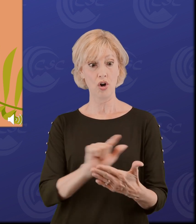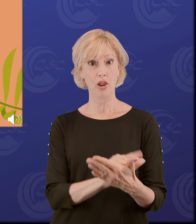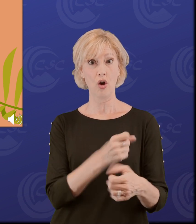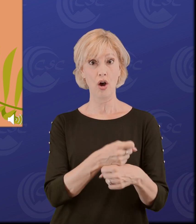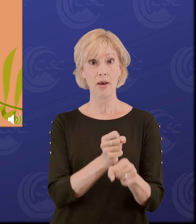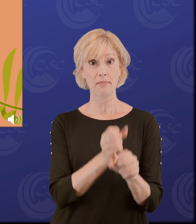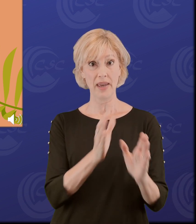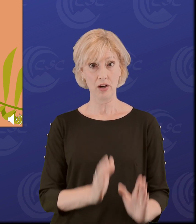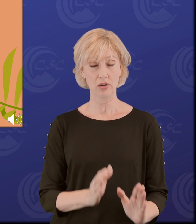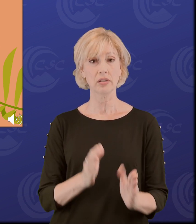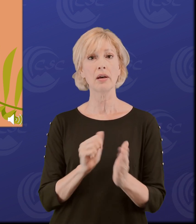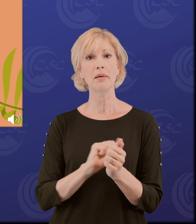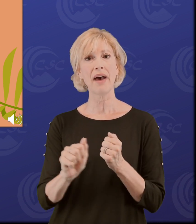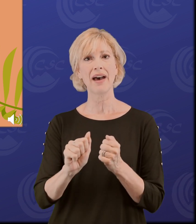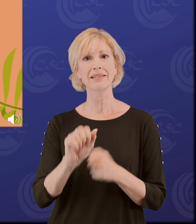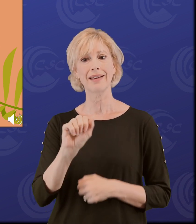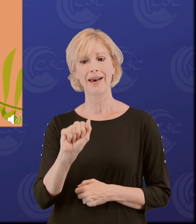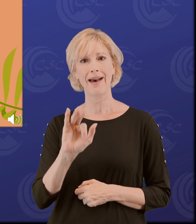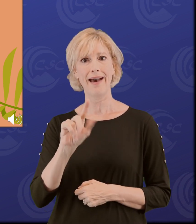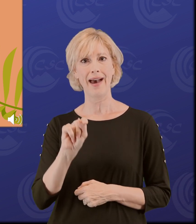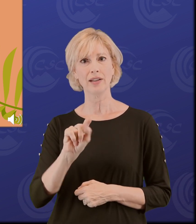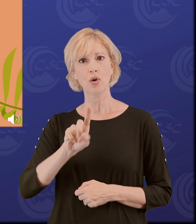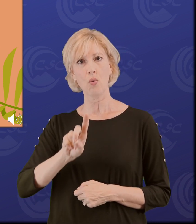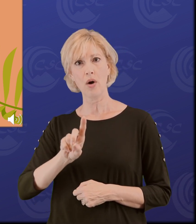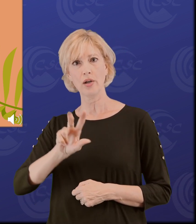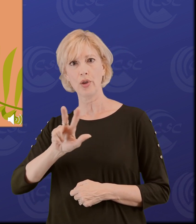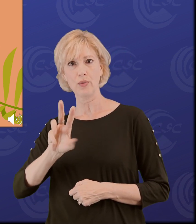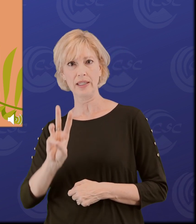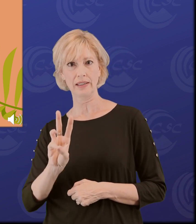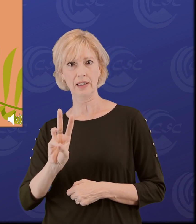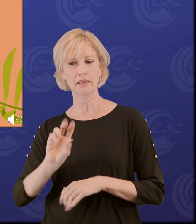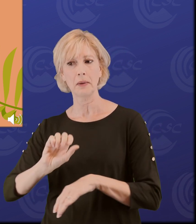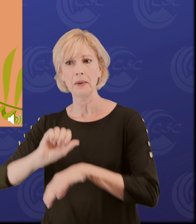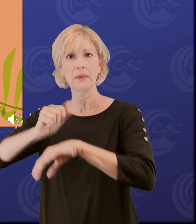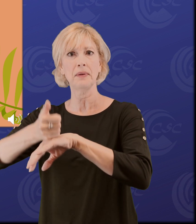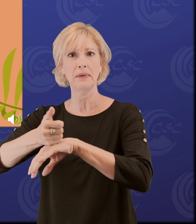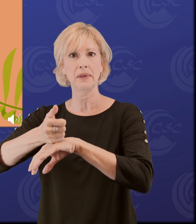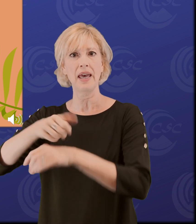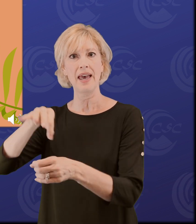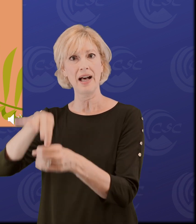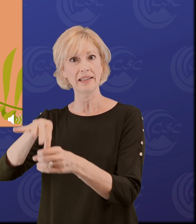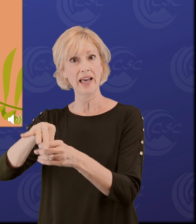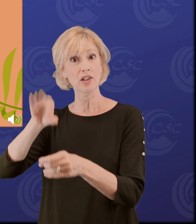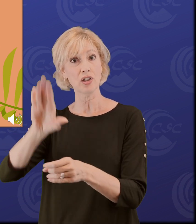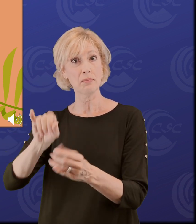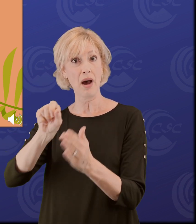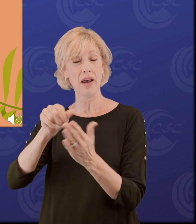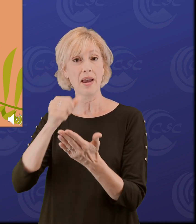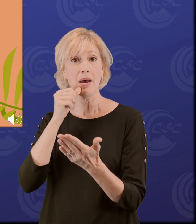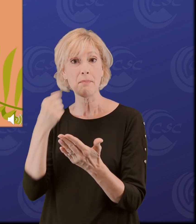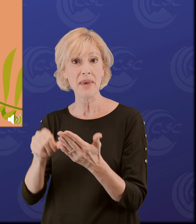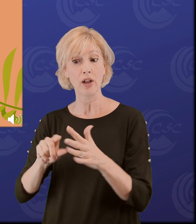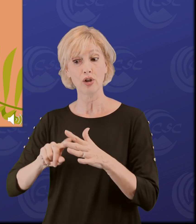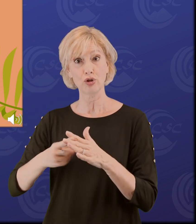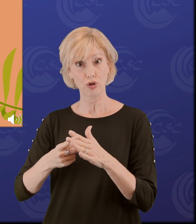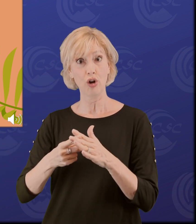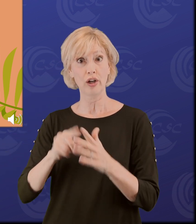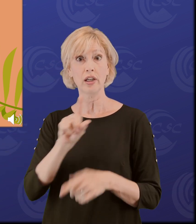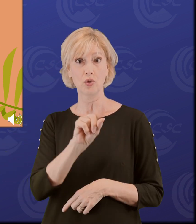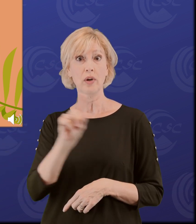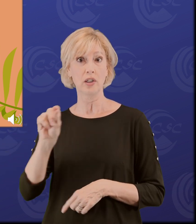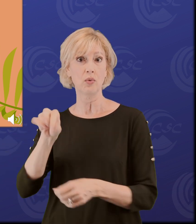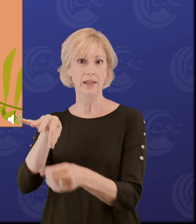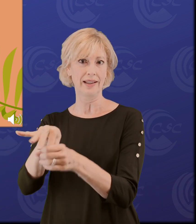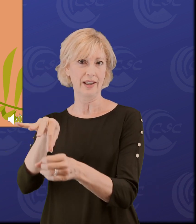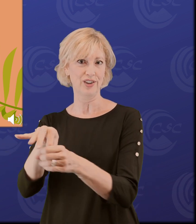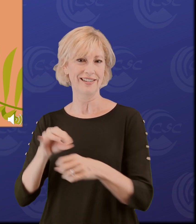2020 elections. As a result of Act 136, all registered voters will automatically receive a mail ballot beginning